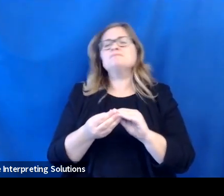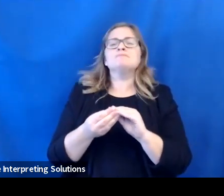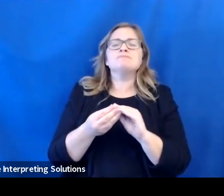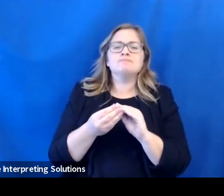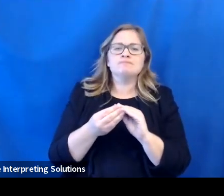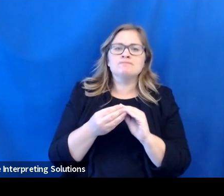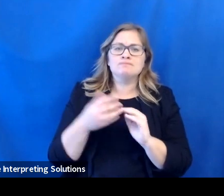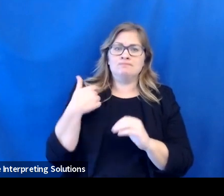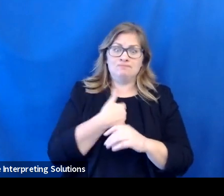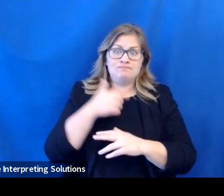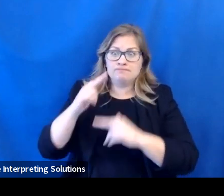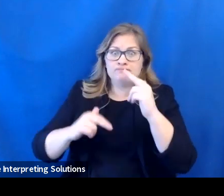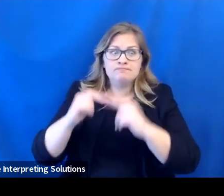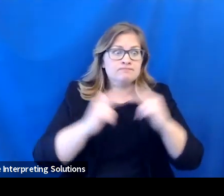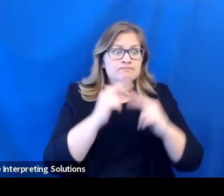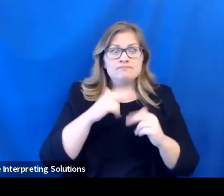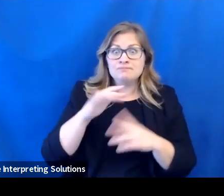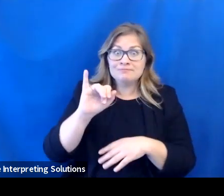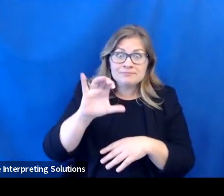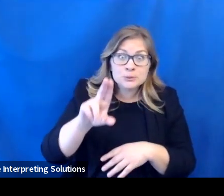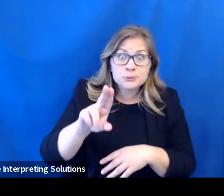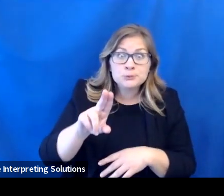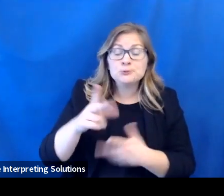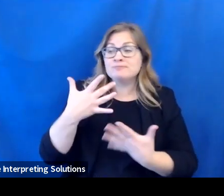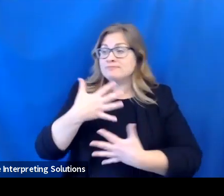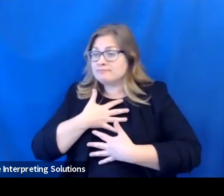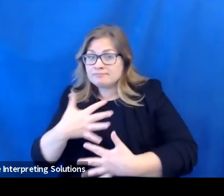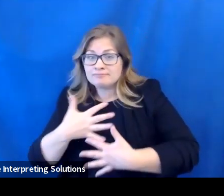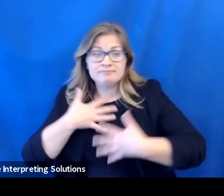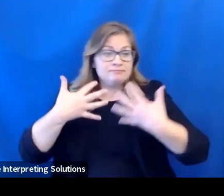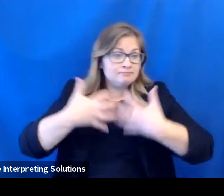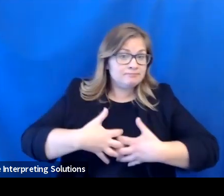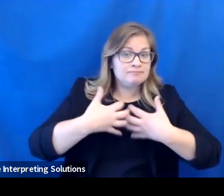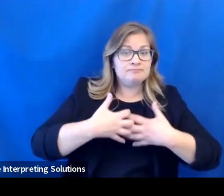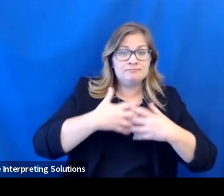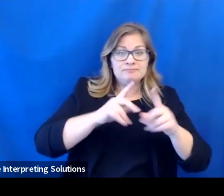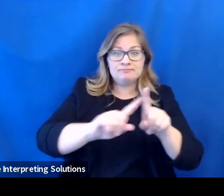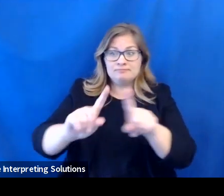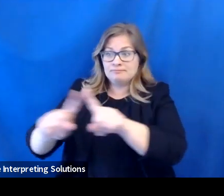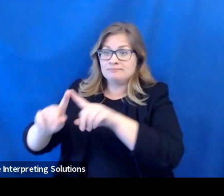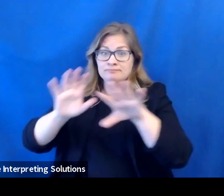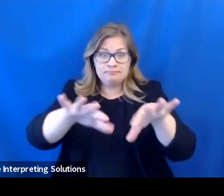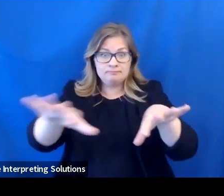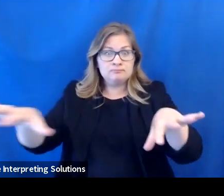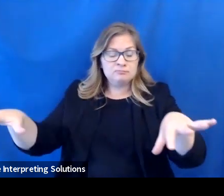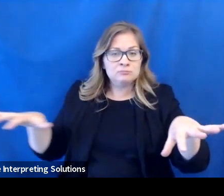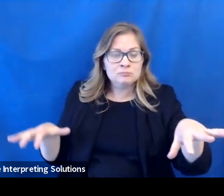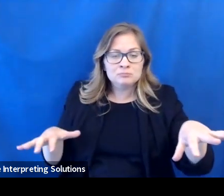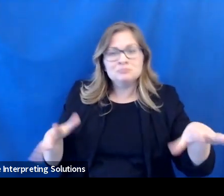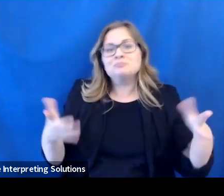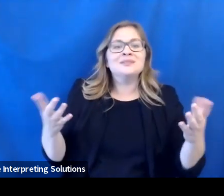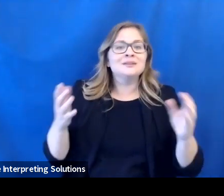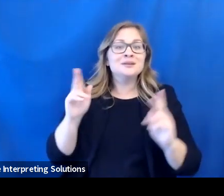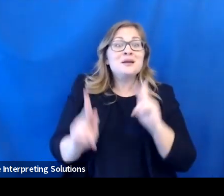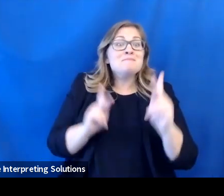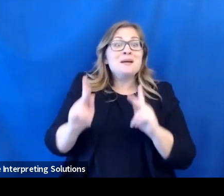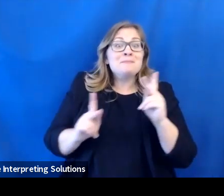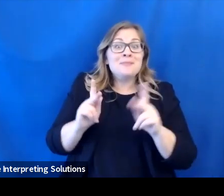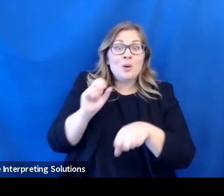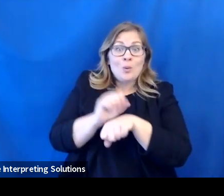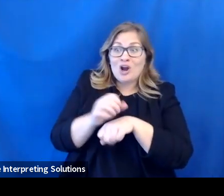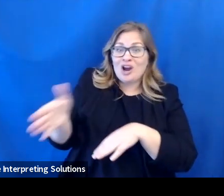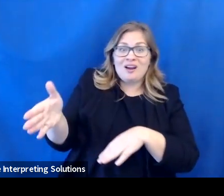rooms. And if we don't have the people there to manage it, that's not going to get us anywhere. So we are approaching this from a lot of different angles. I think the biggest thing